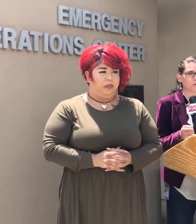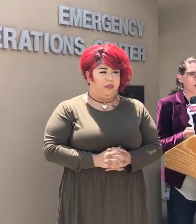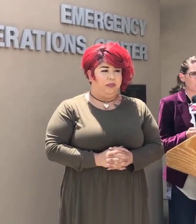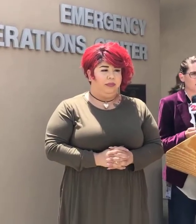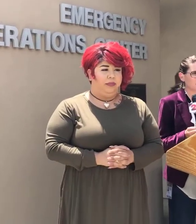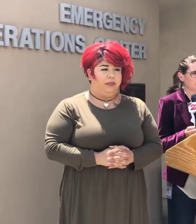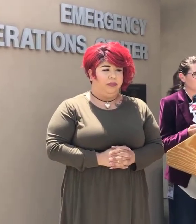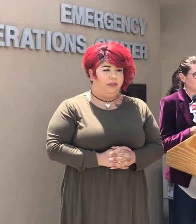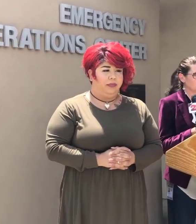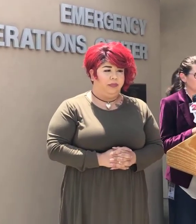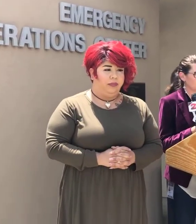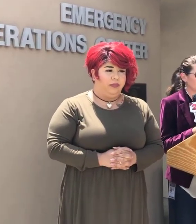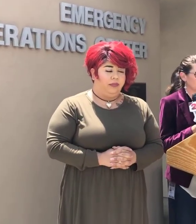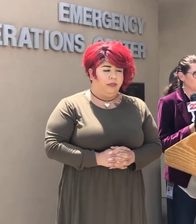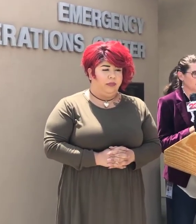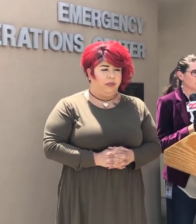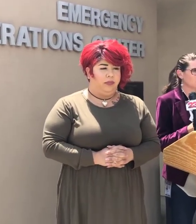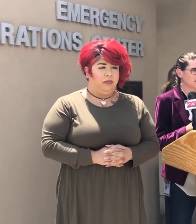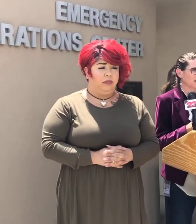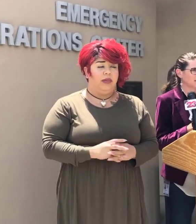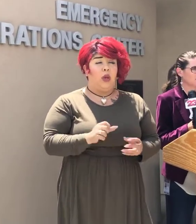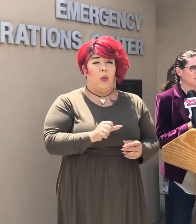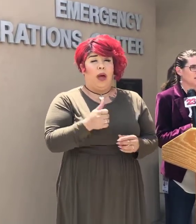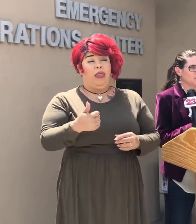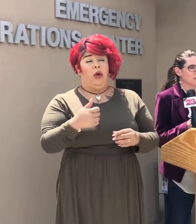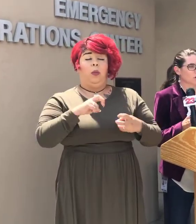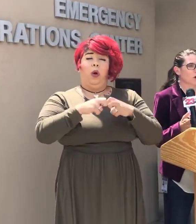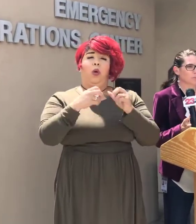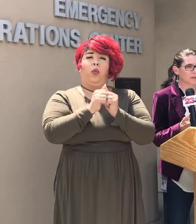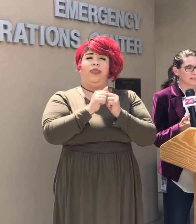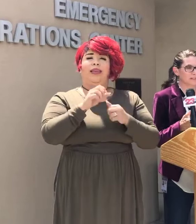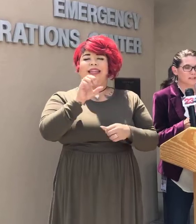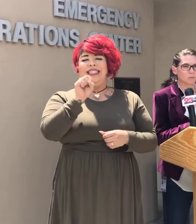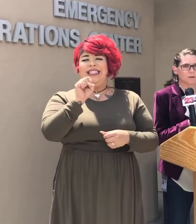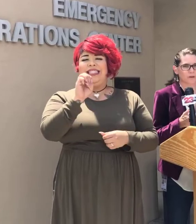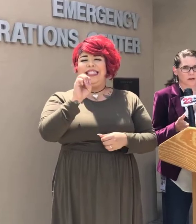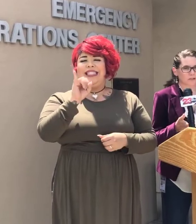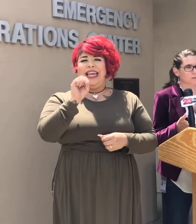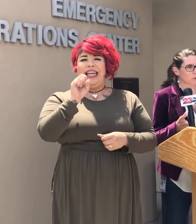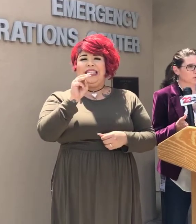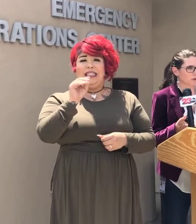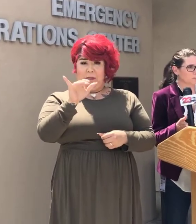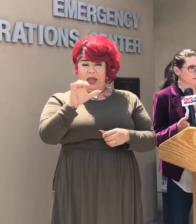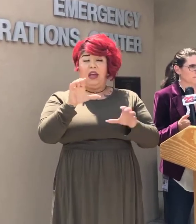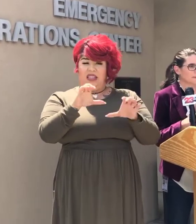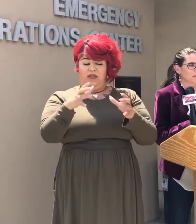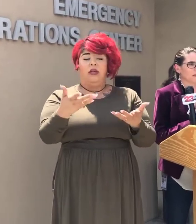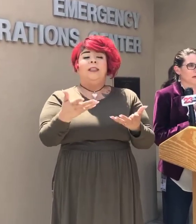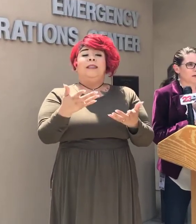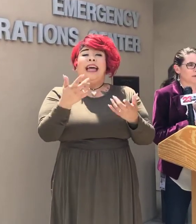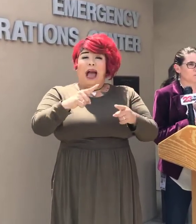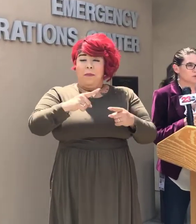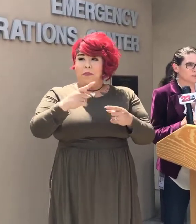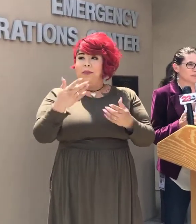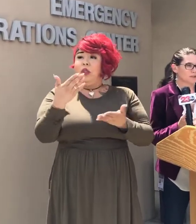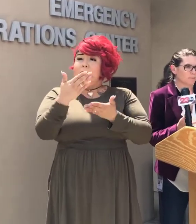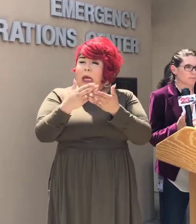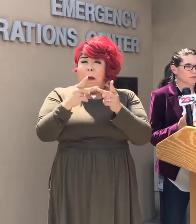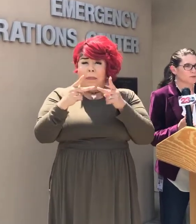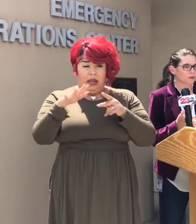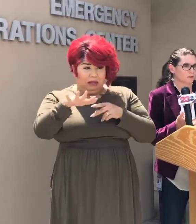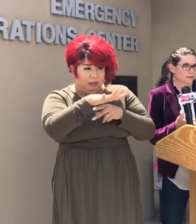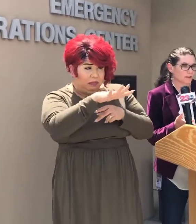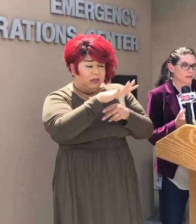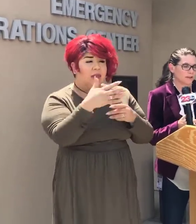The other issue on the seismic activity is that there are places where the ground has broken open, and we're seeing